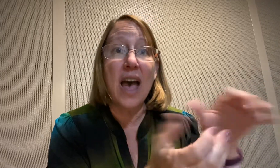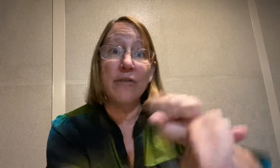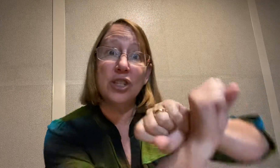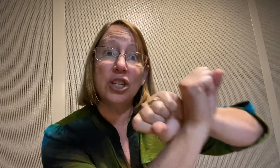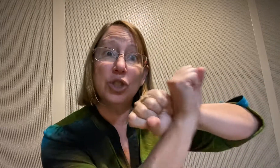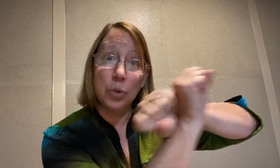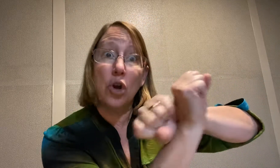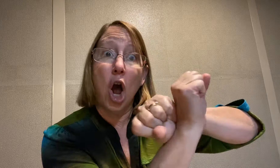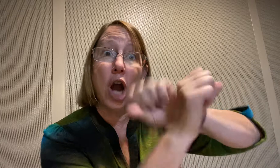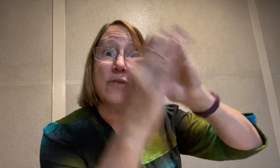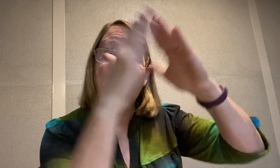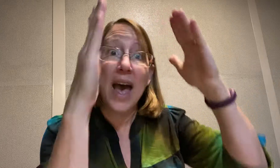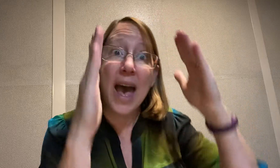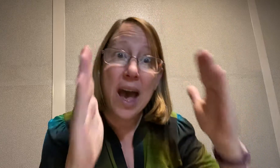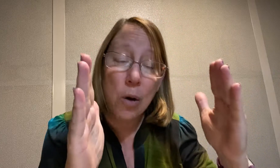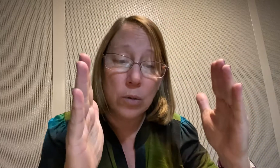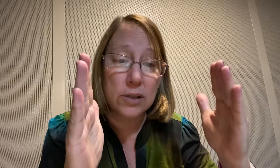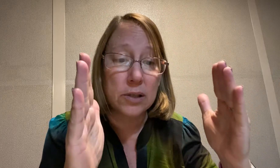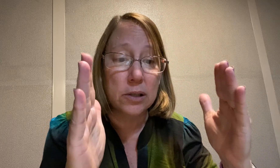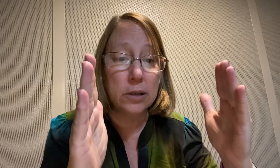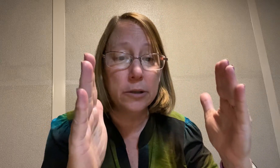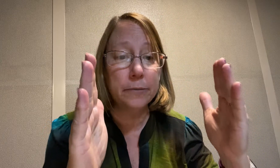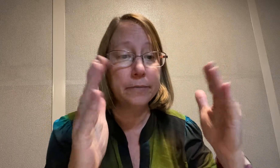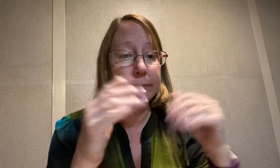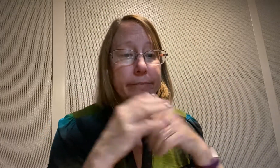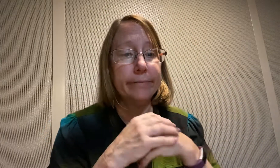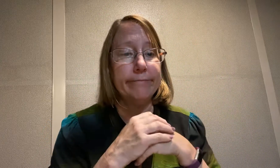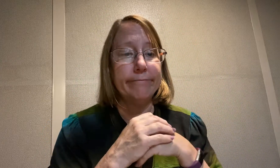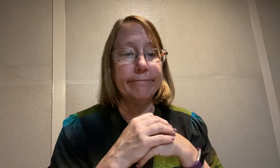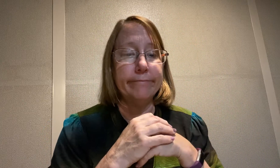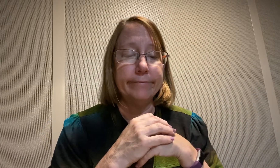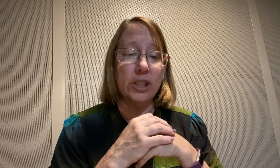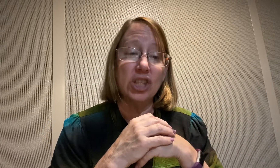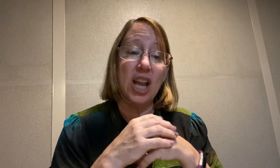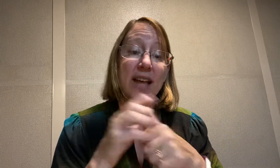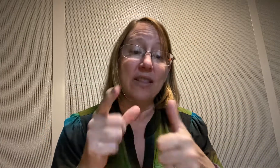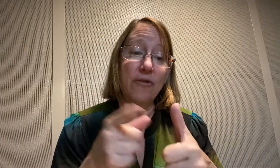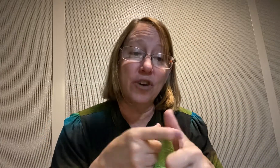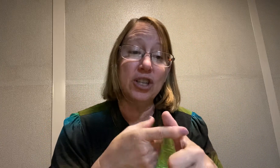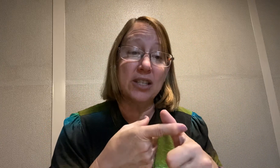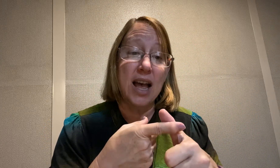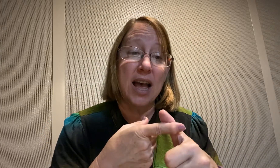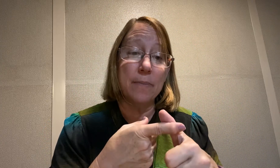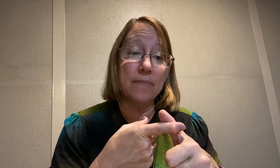left to guard the house. Much like the first time,